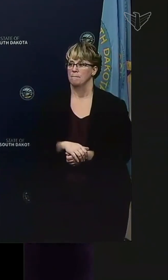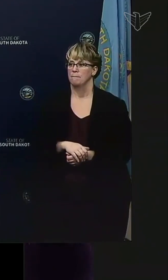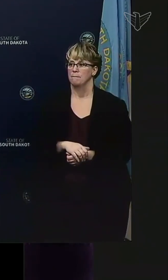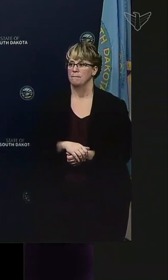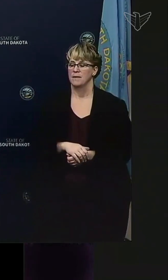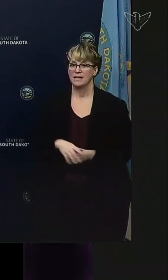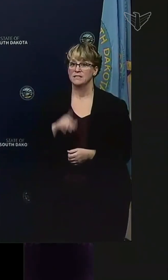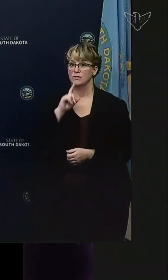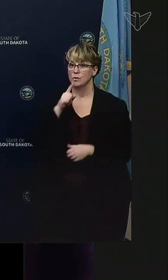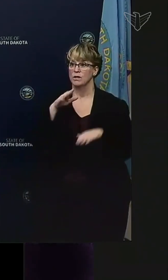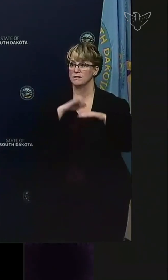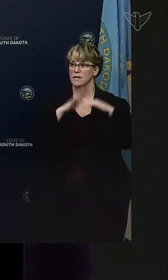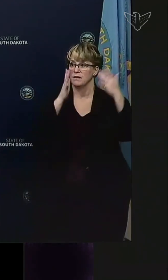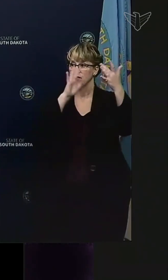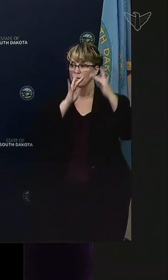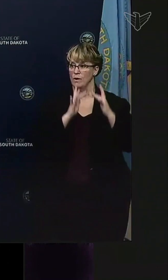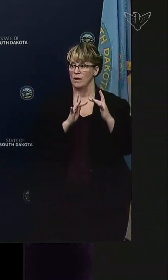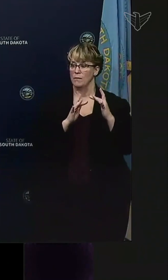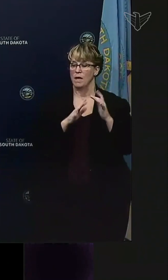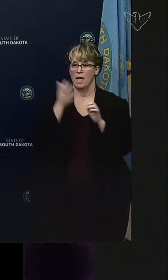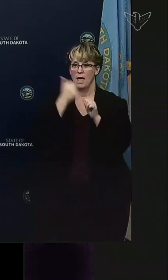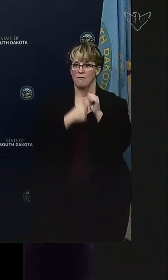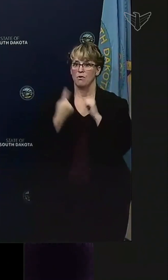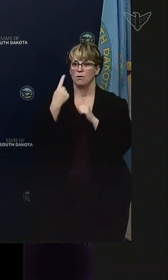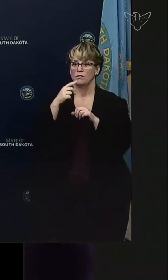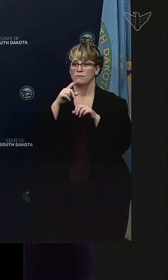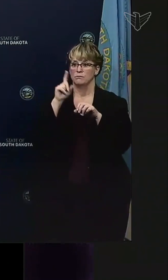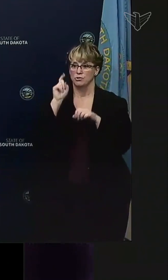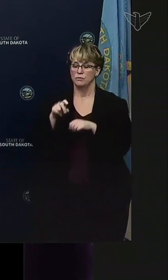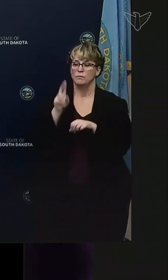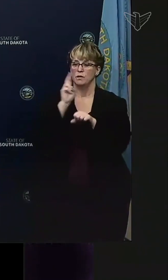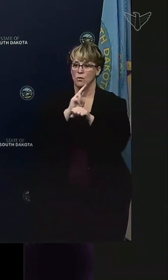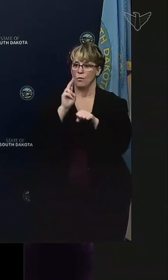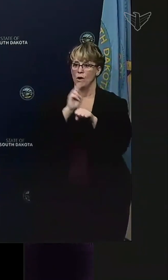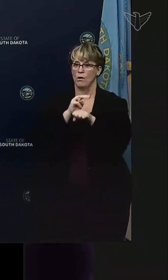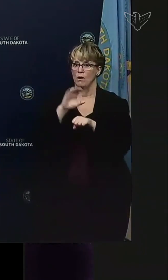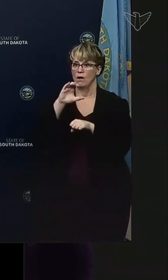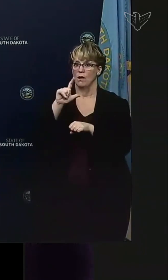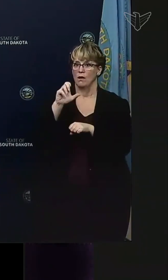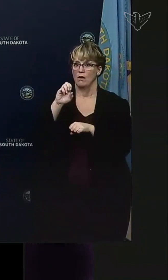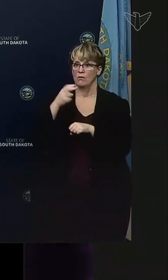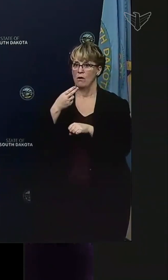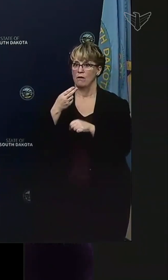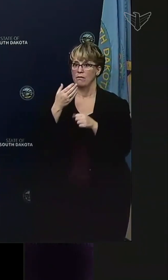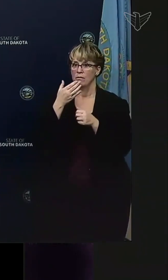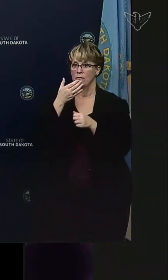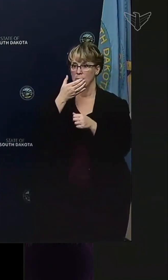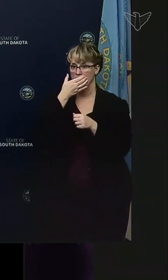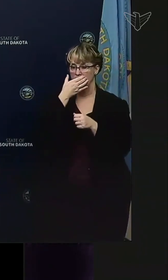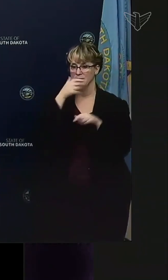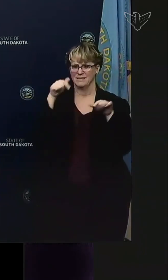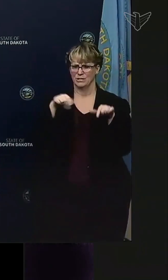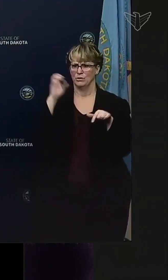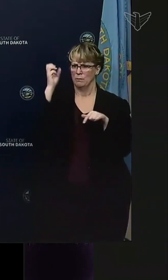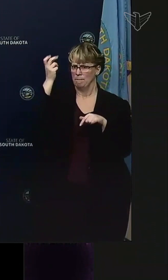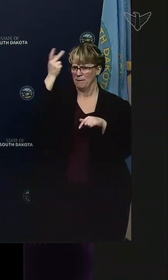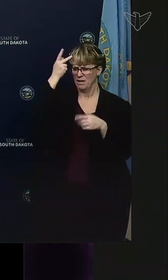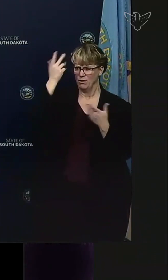it's for real, everybody should be wearing a cloth mask. Mm-hmm. If you drive around, at least in Pierre,